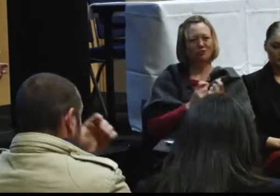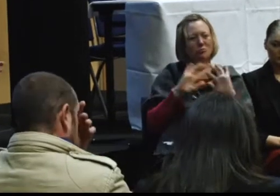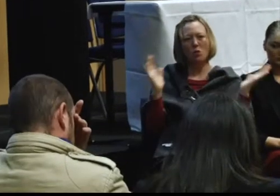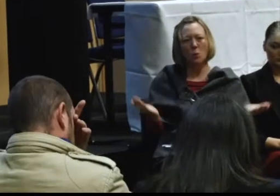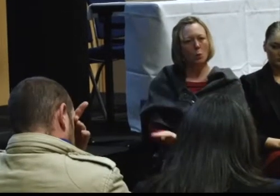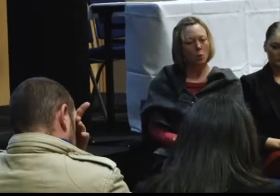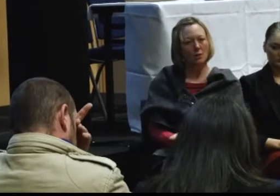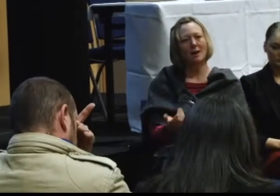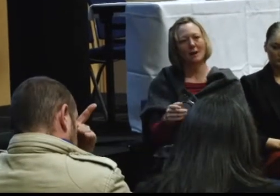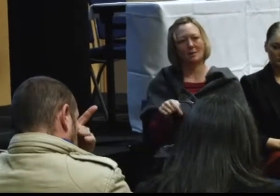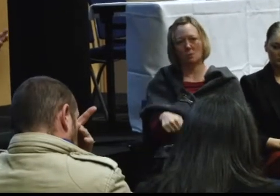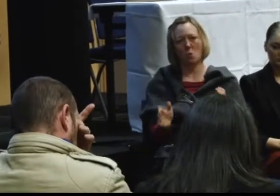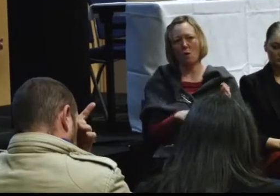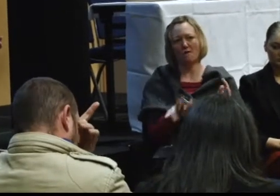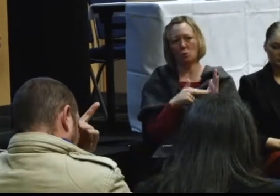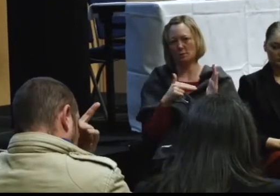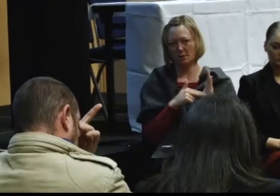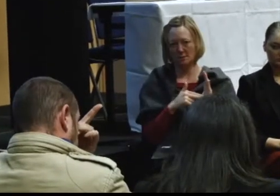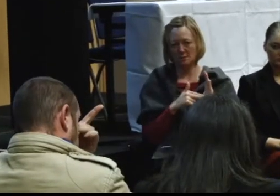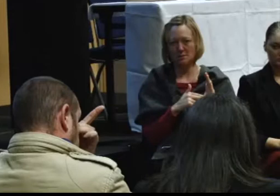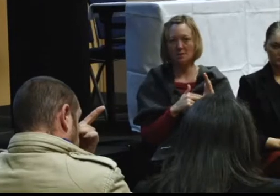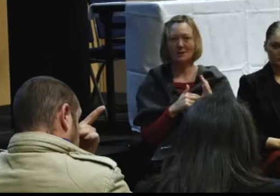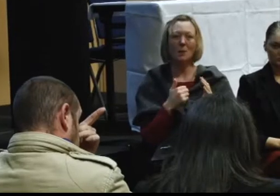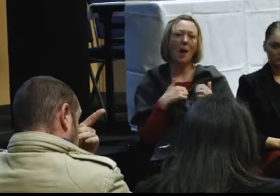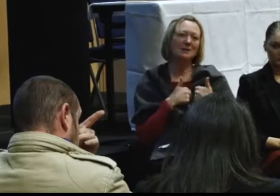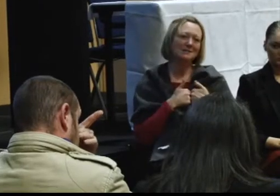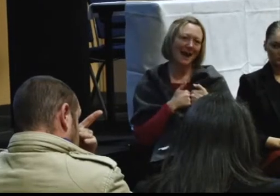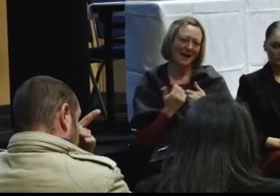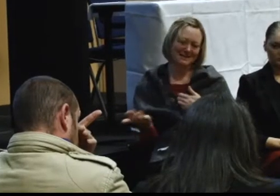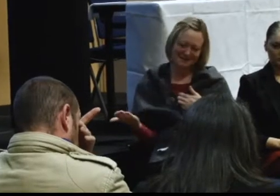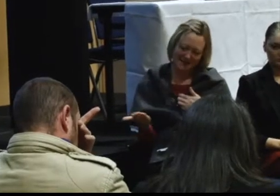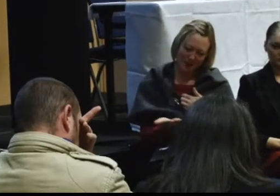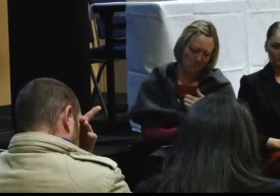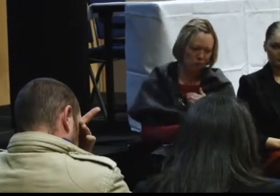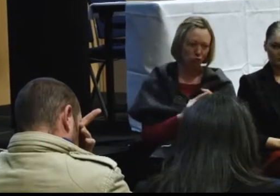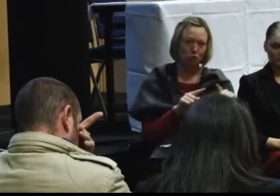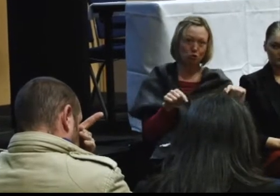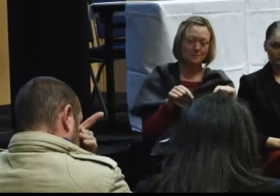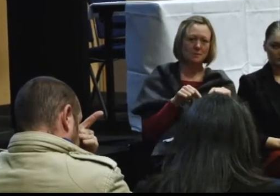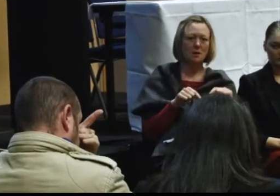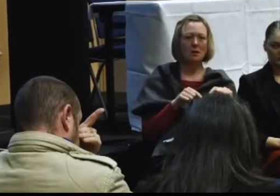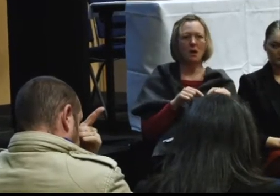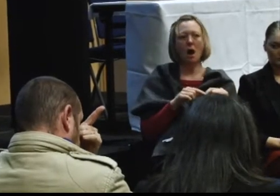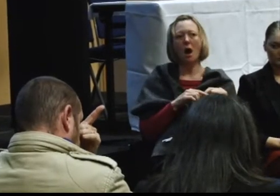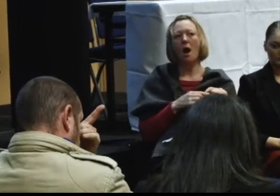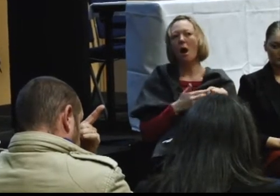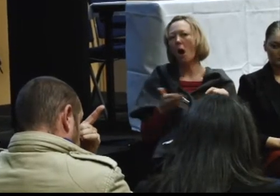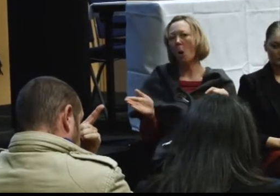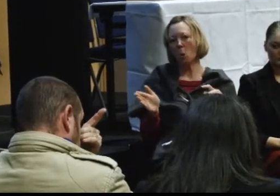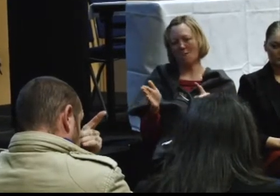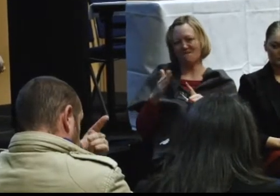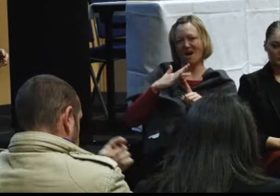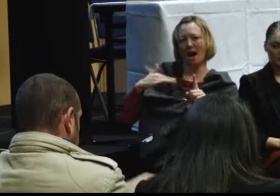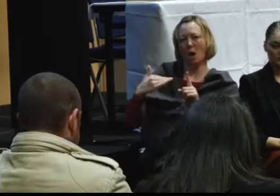and here, of course, that when our darlings come into the room, there's a whole whānau, there's a whole iwi that sits behind